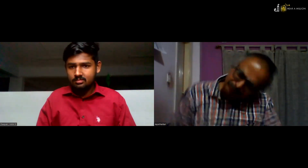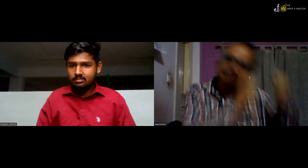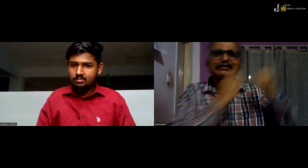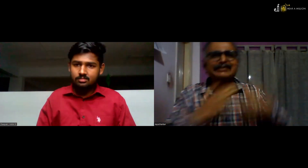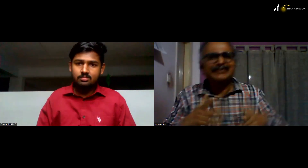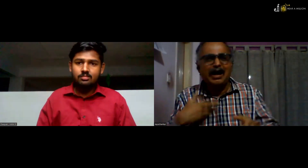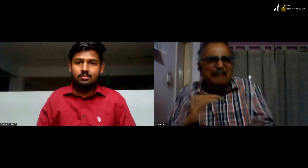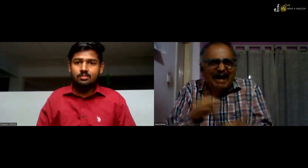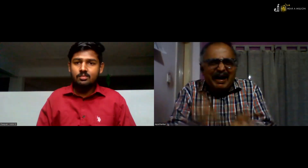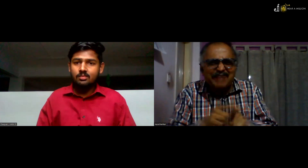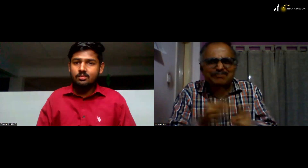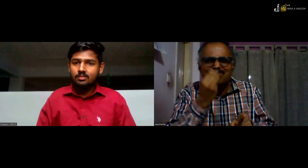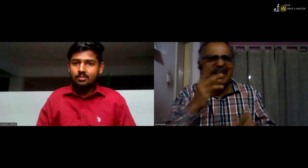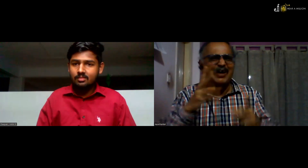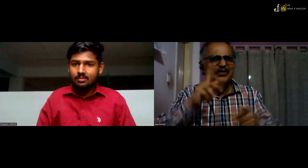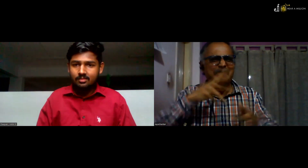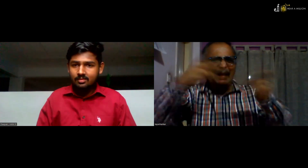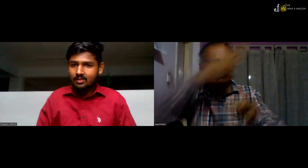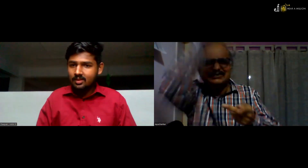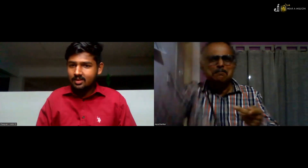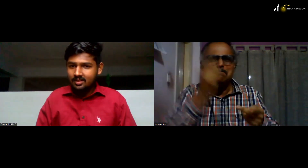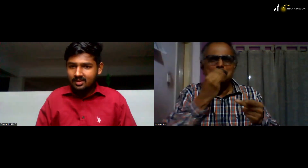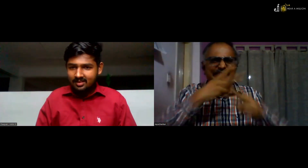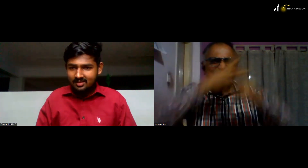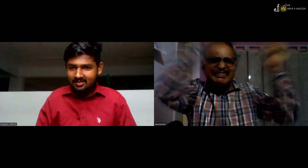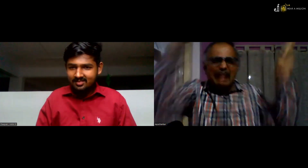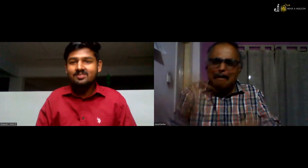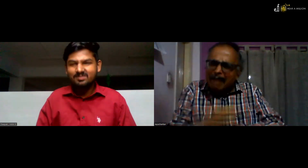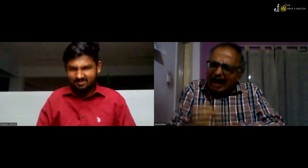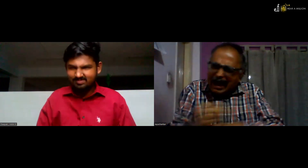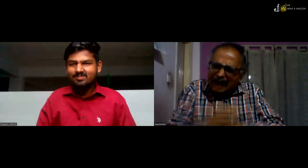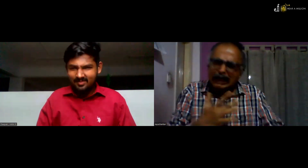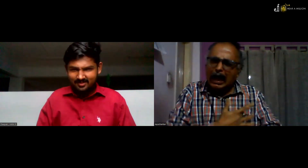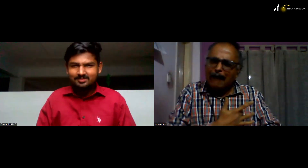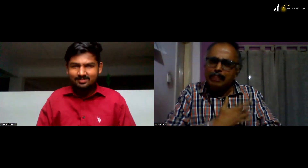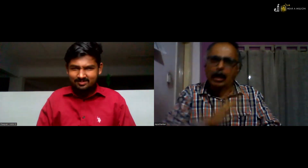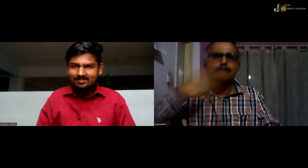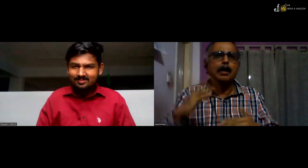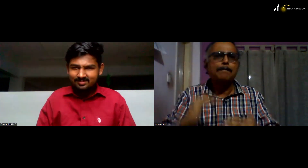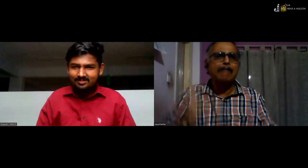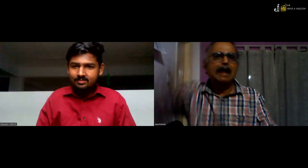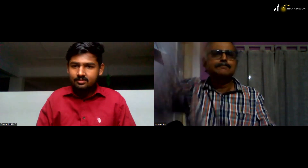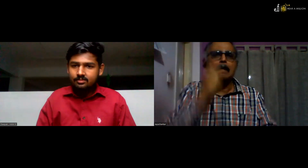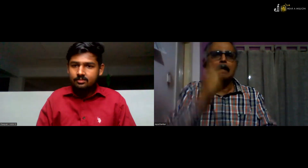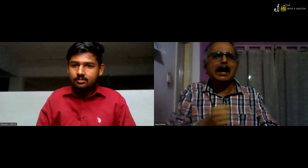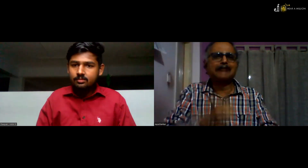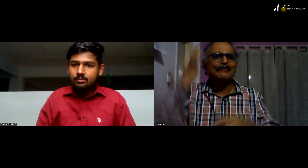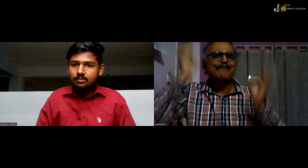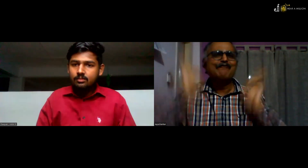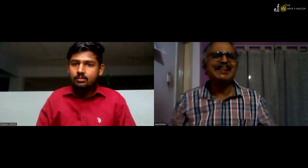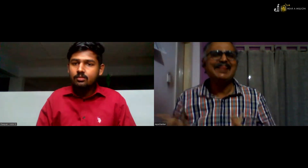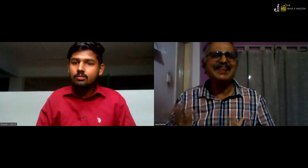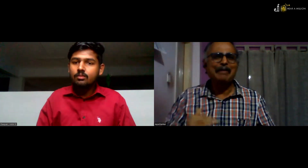that okay, I can do, let me take my family along, and how will they manage further. So I just tried it,